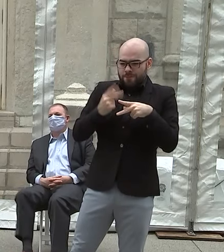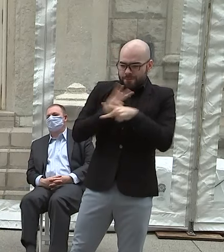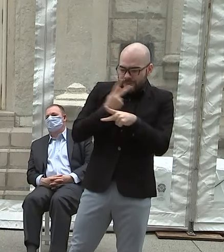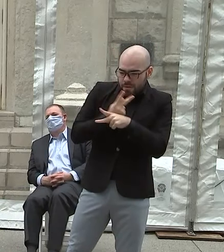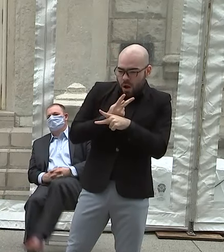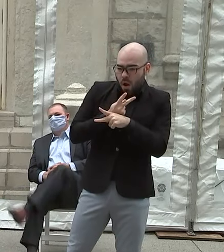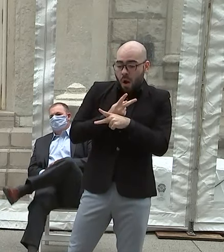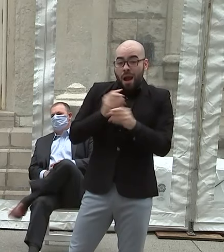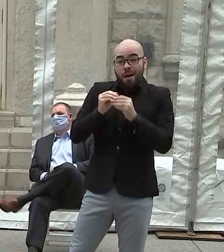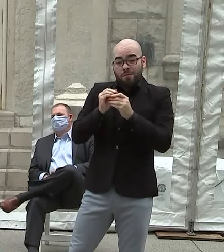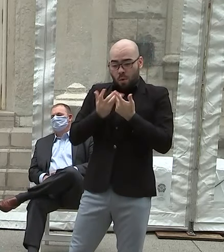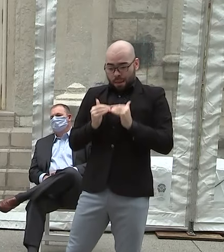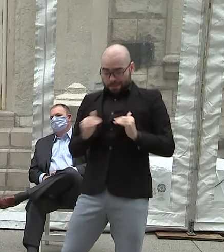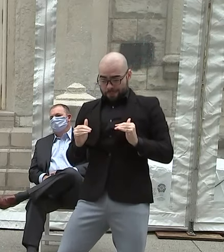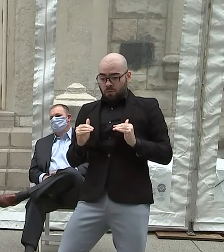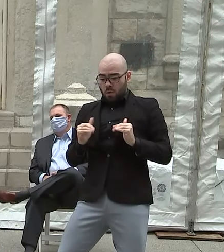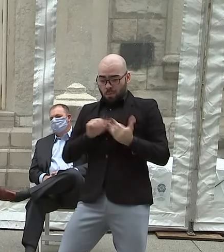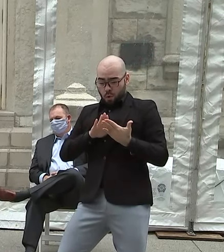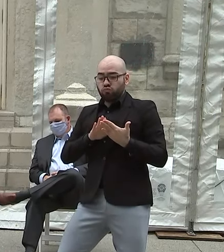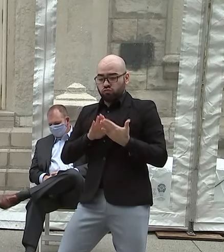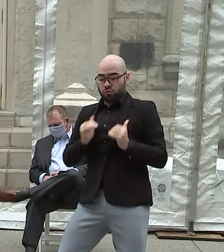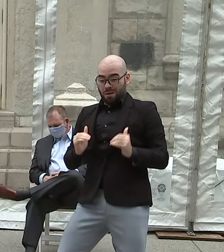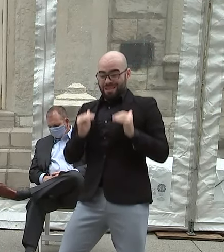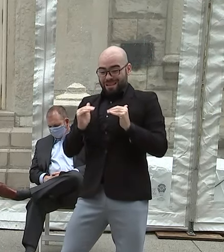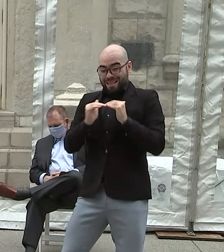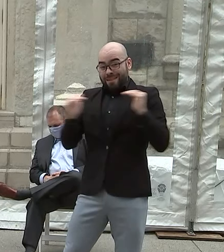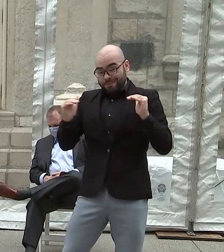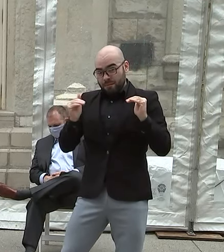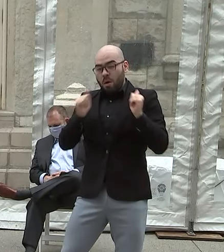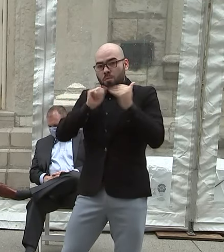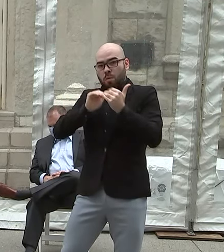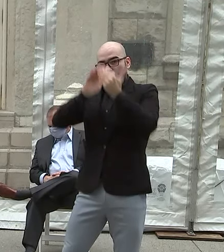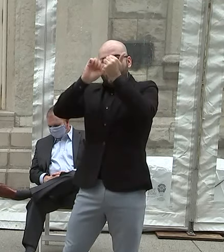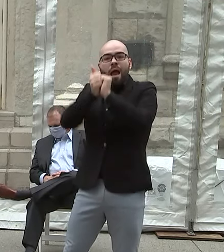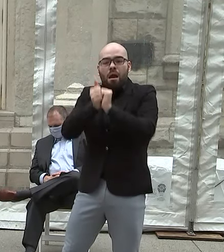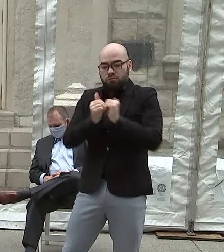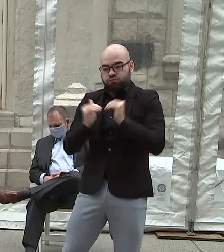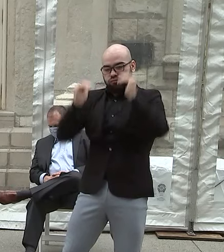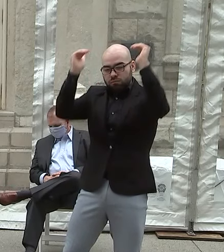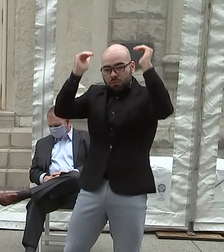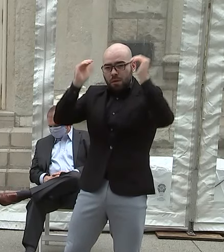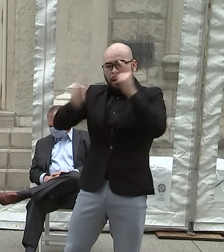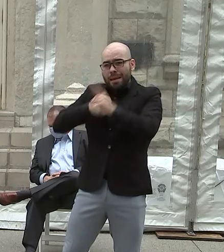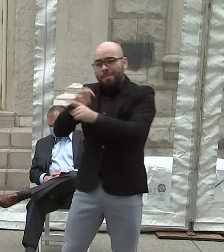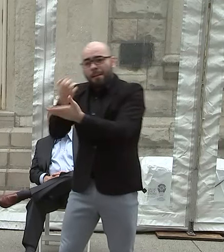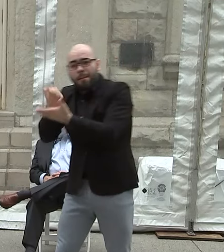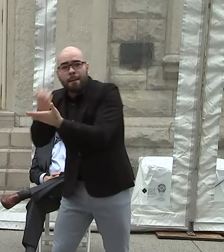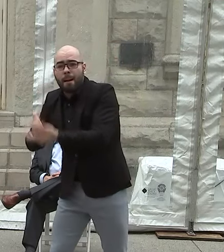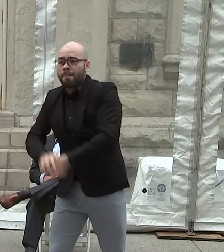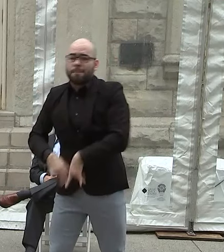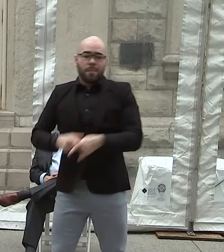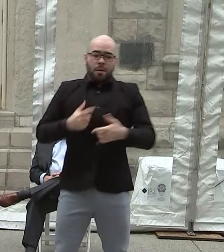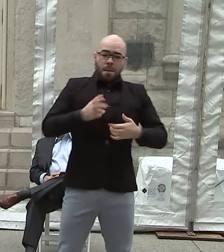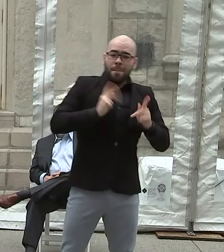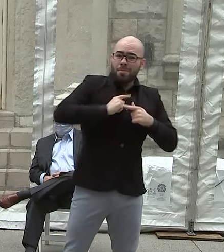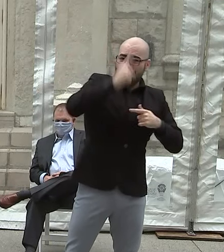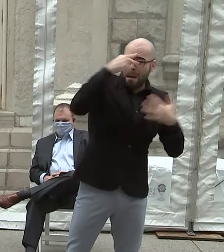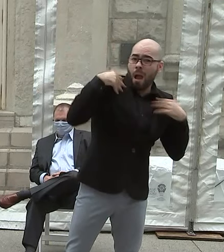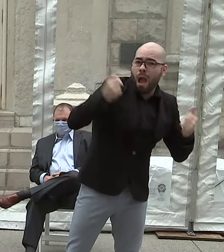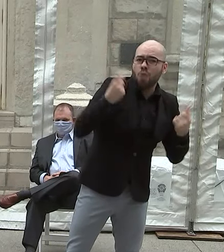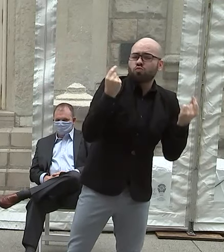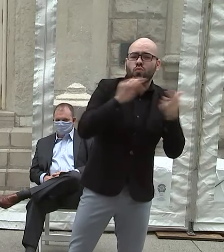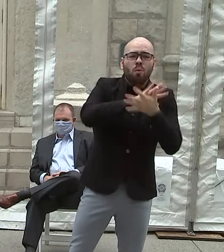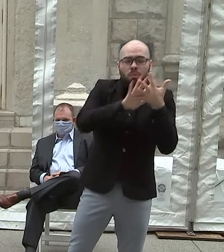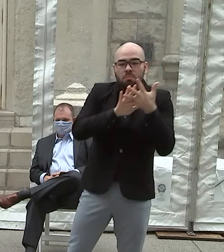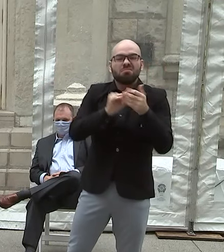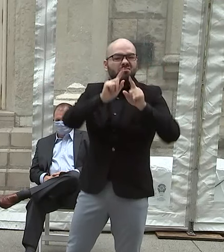and assessing the damage that's been done, the harm, both in economic terms and social emotional terms, and then building